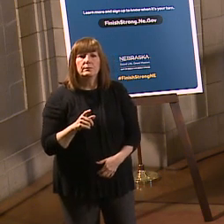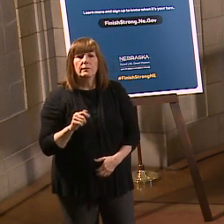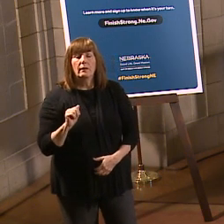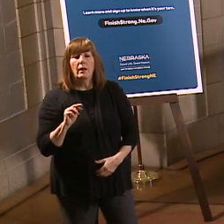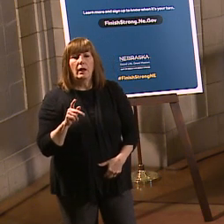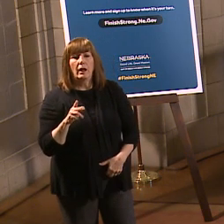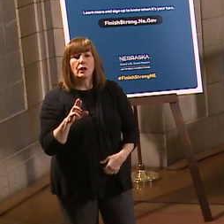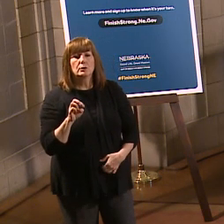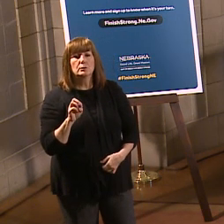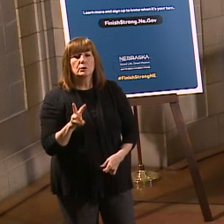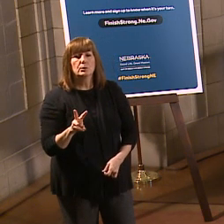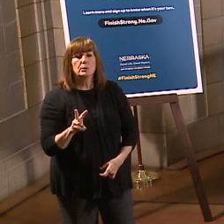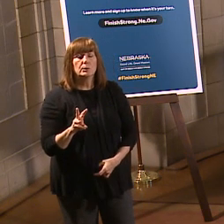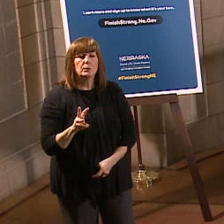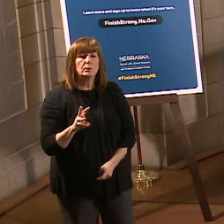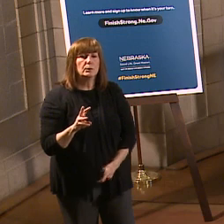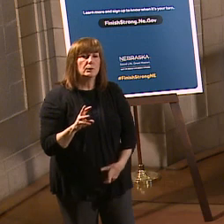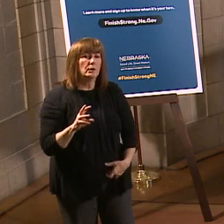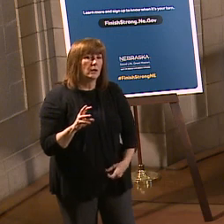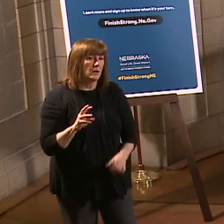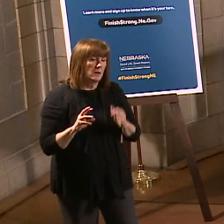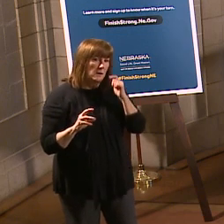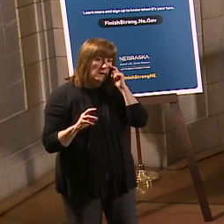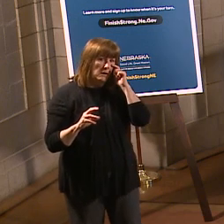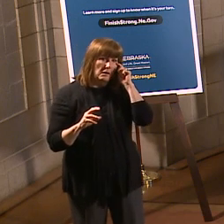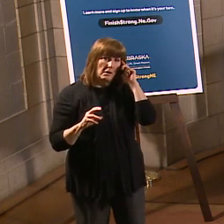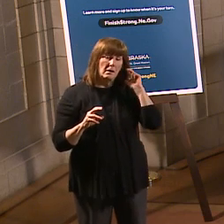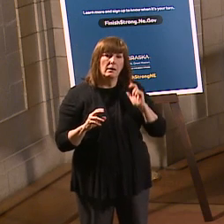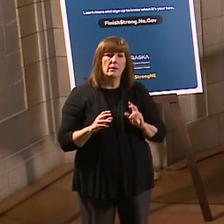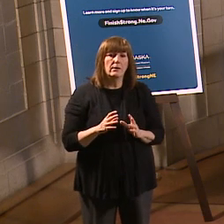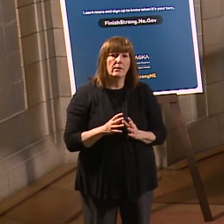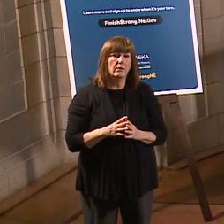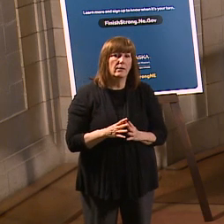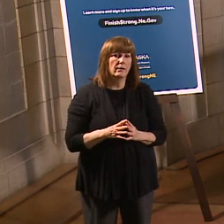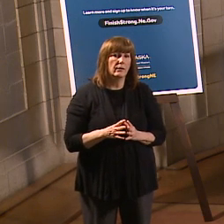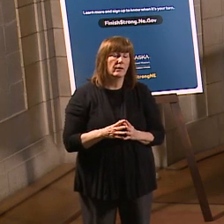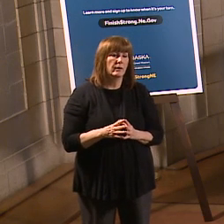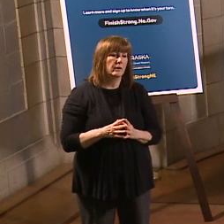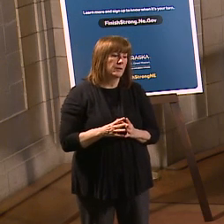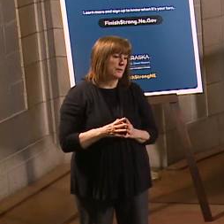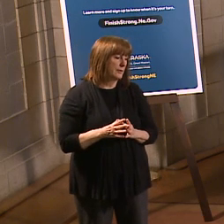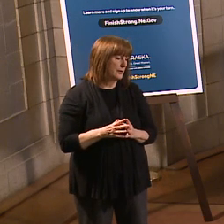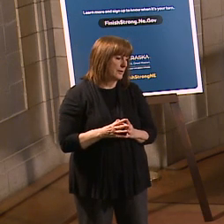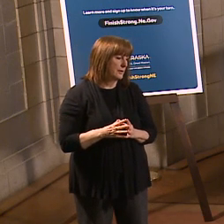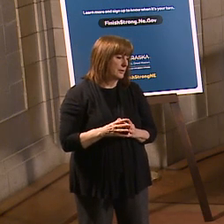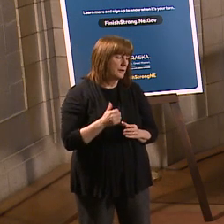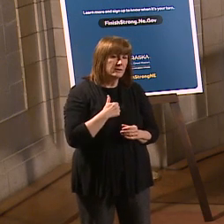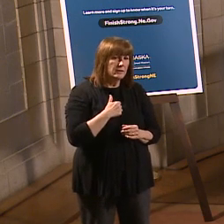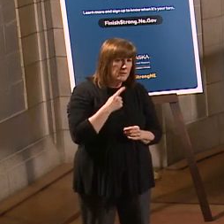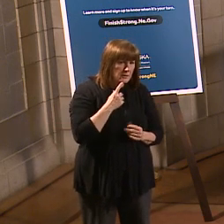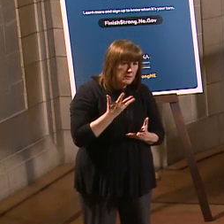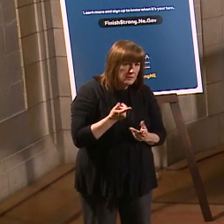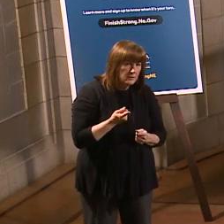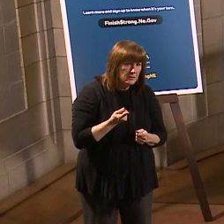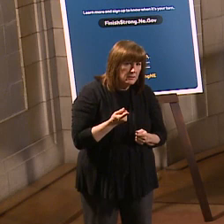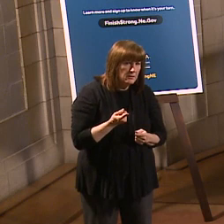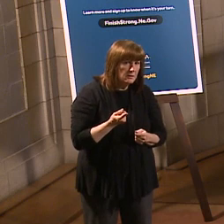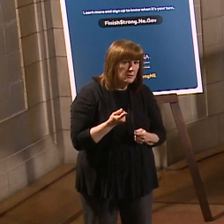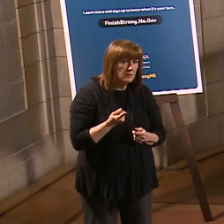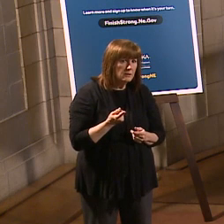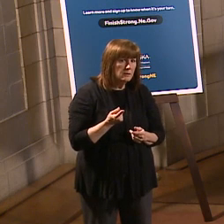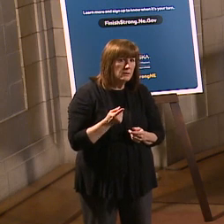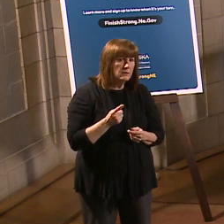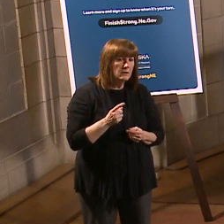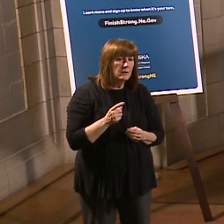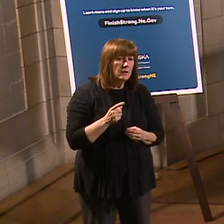able to determine in half of Douglas County, the telecom workers? What have you been able to find out? I'm sorry, so what have I been able to find out with regard to